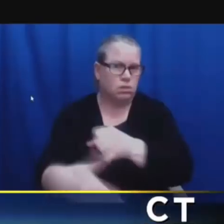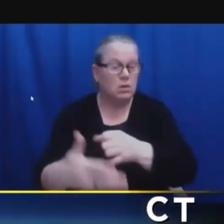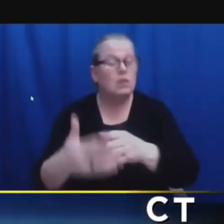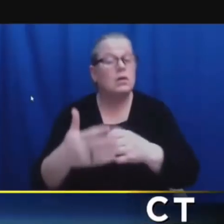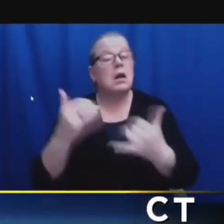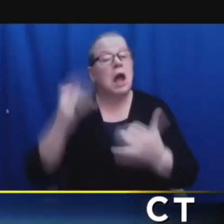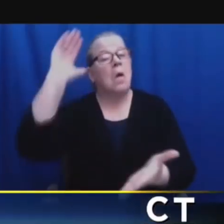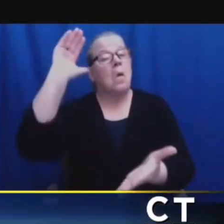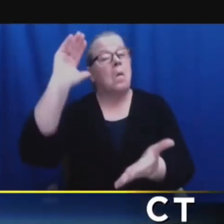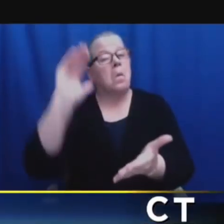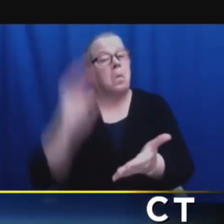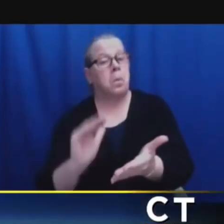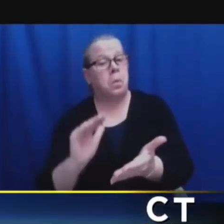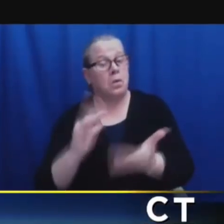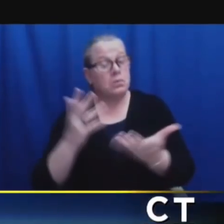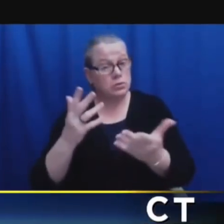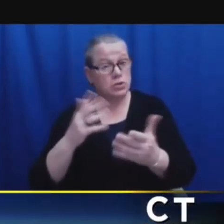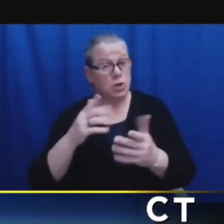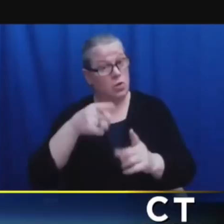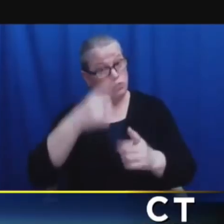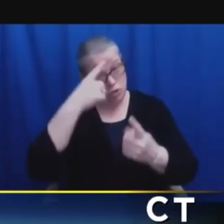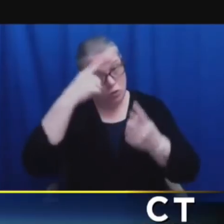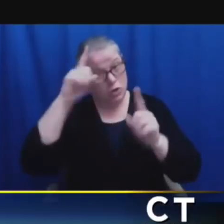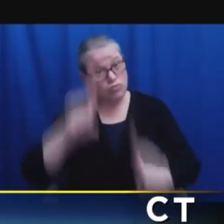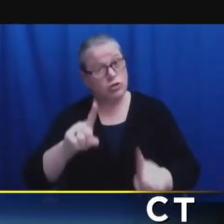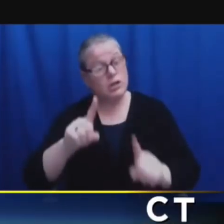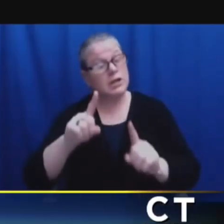the restrictions as the governor has recently done?